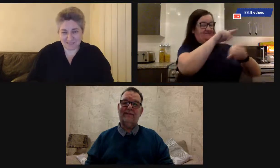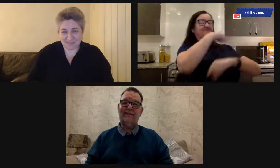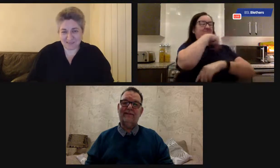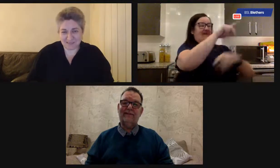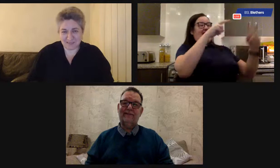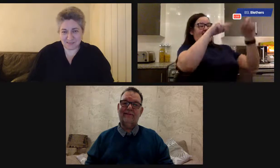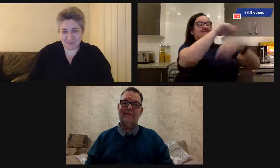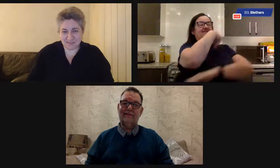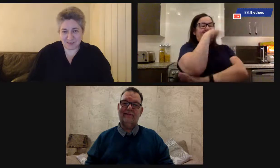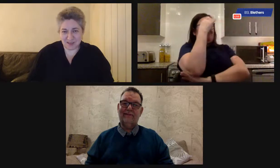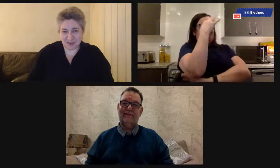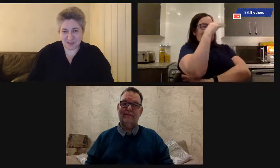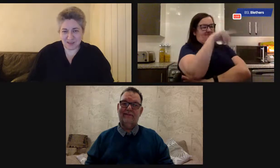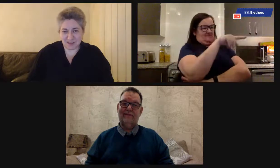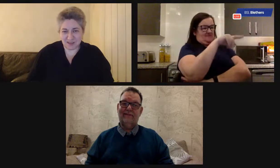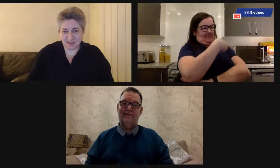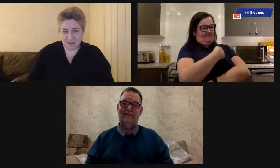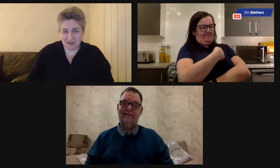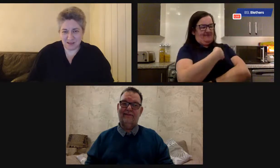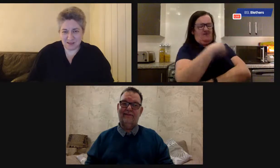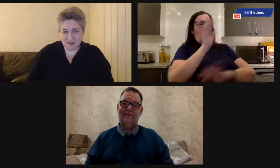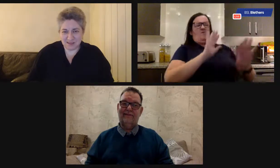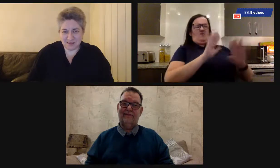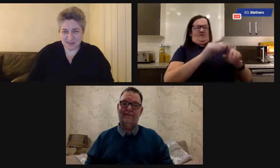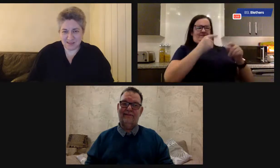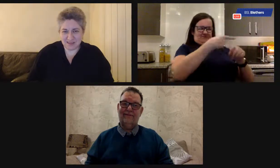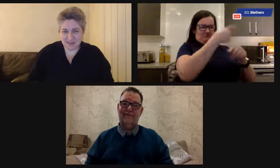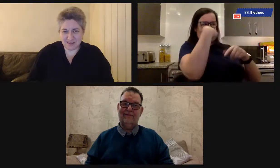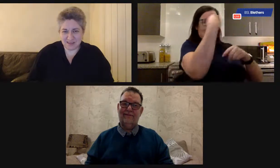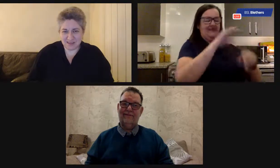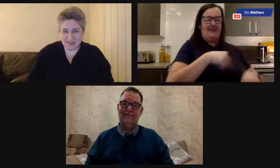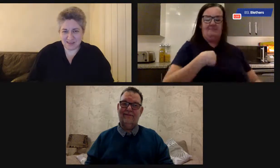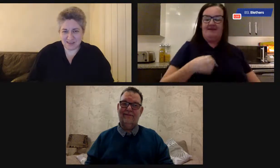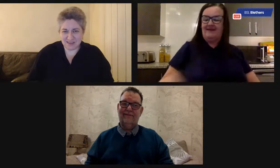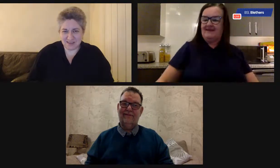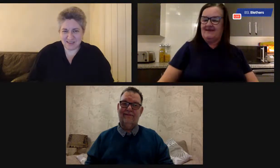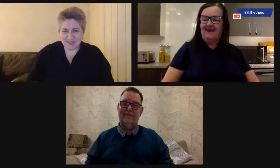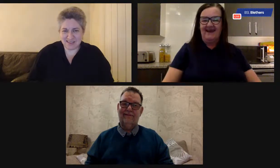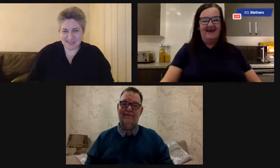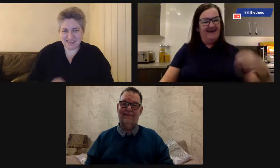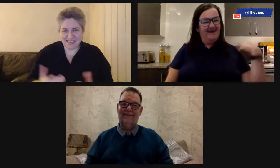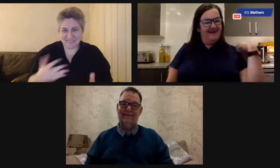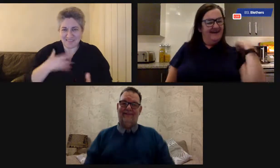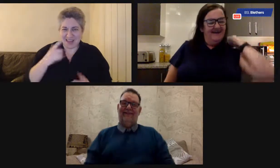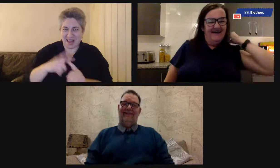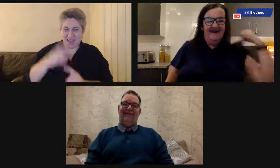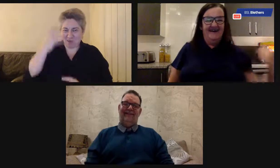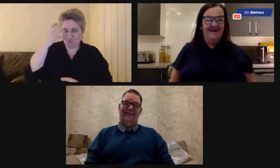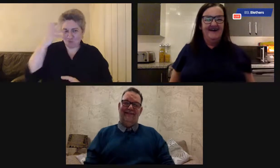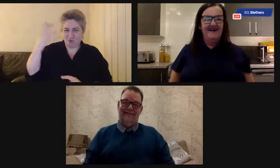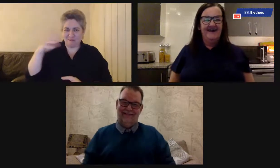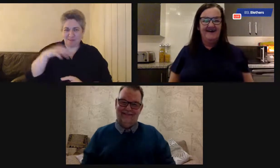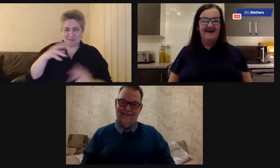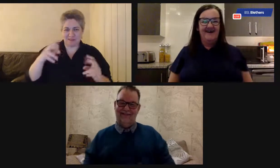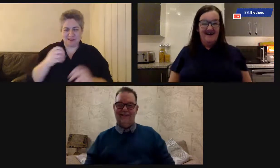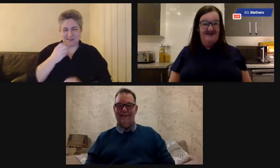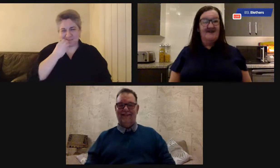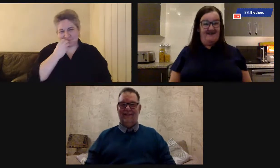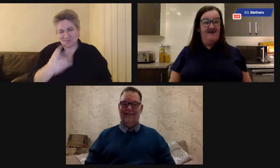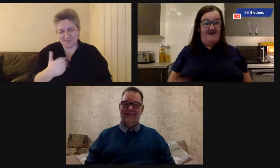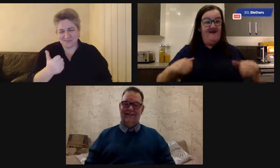I thought that's me. I'm Kate. I'm just like her. Then I thought, no, she's way younger than me, better.